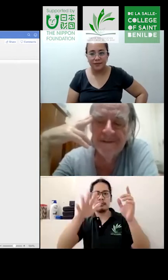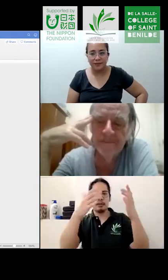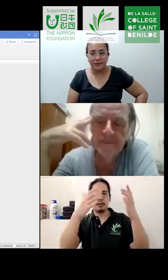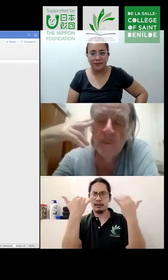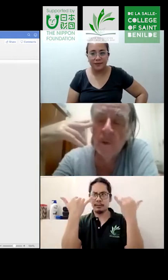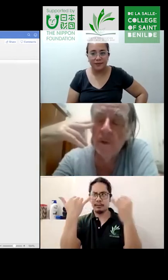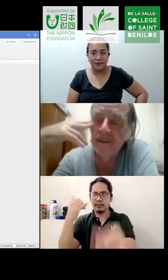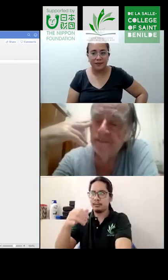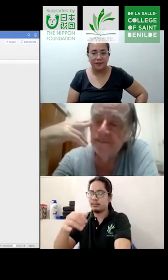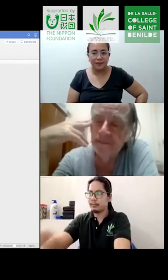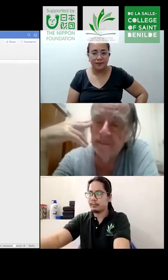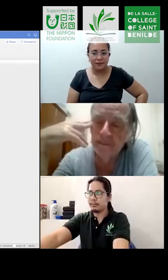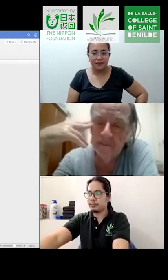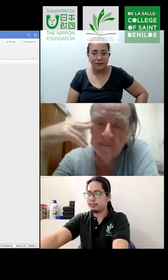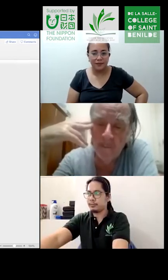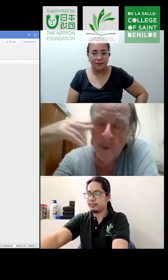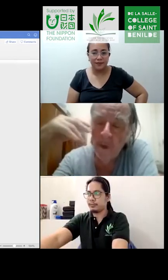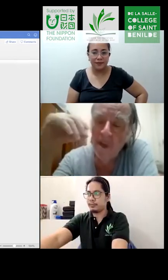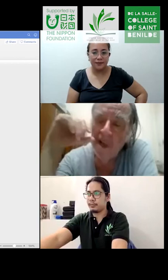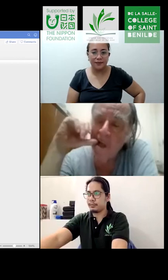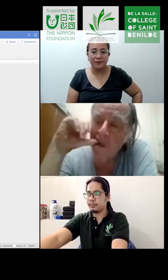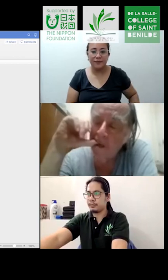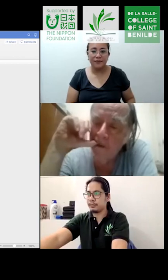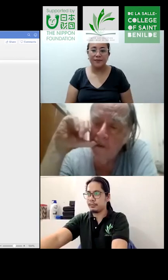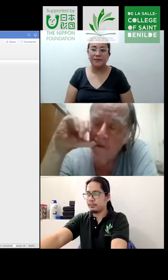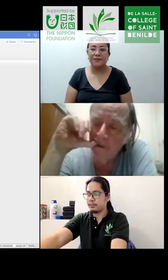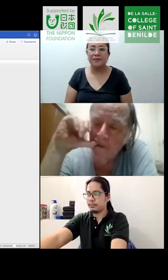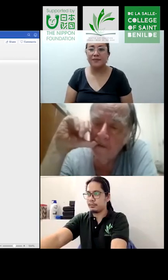missed it. Okay. But uh,